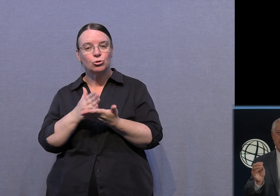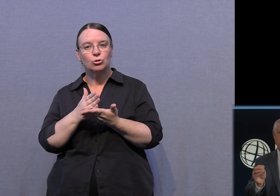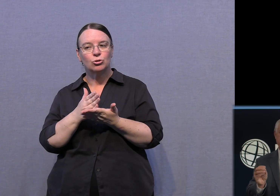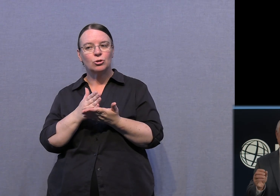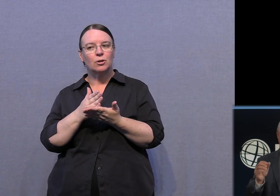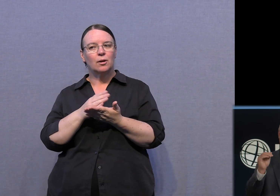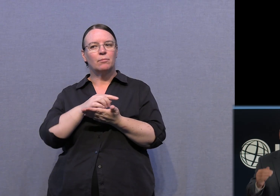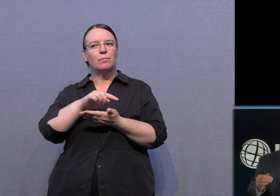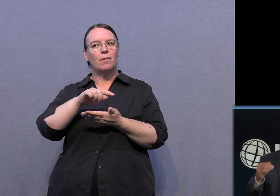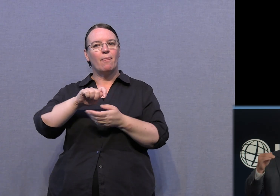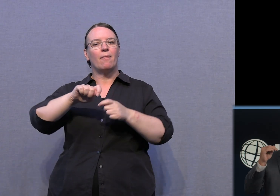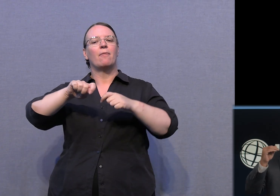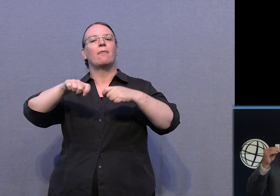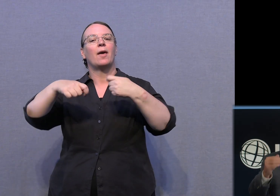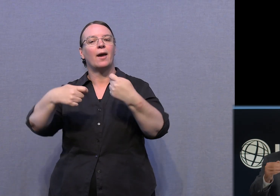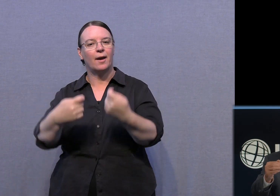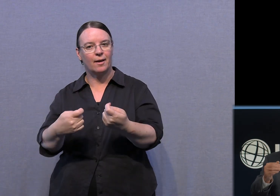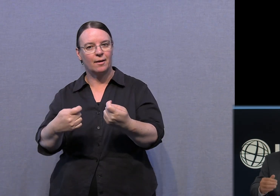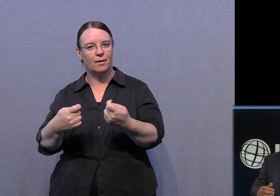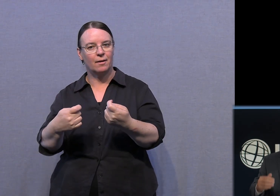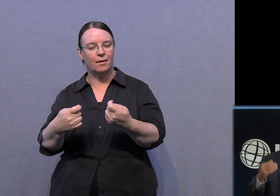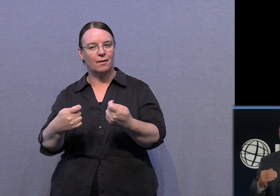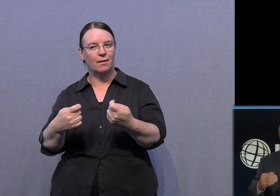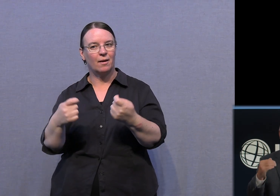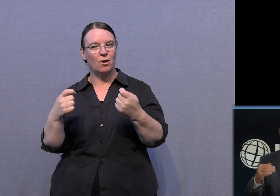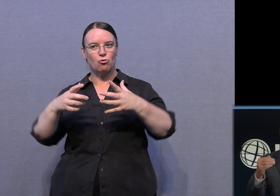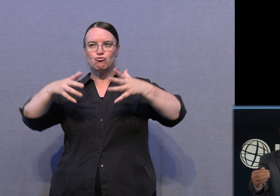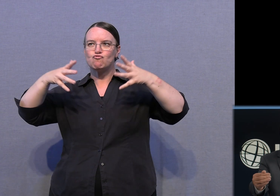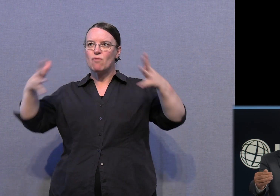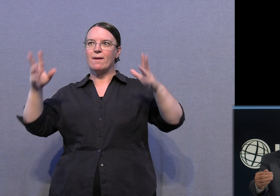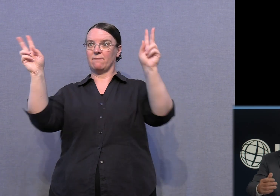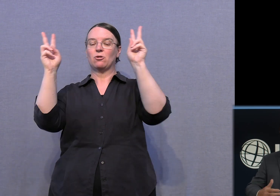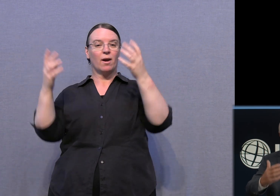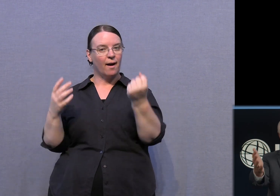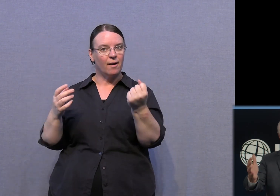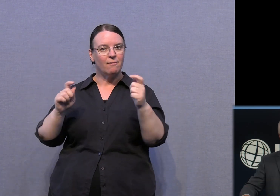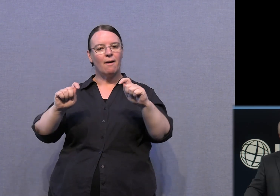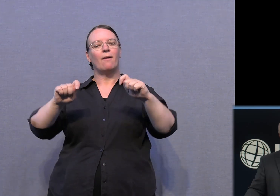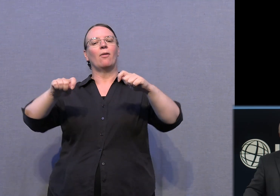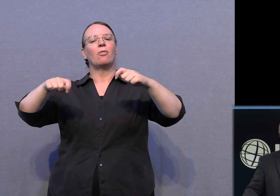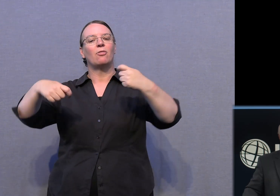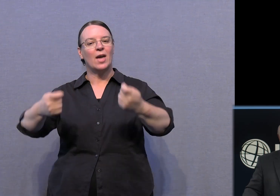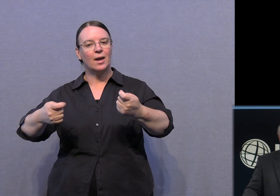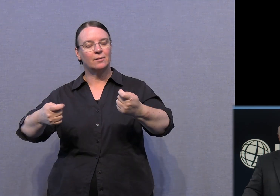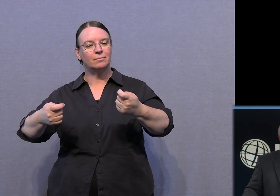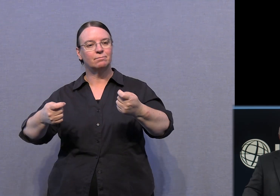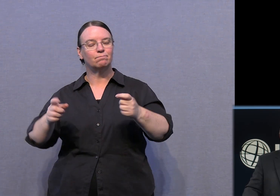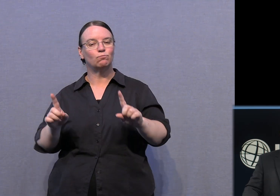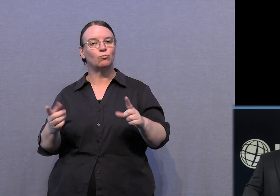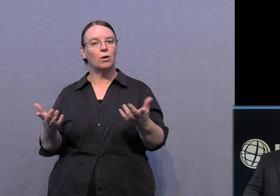think about it, that after a great advance, after a great victory, after wonderful plans are